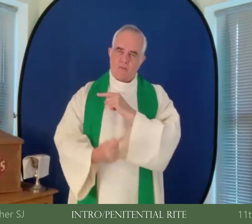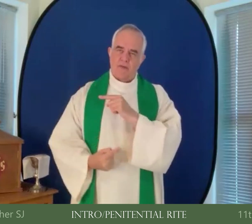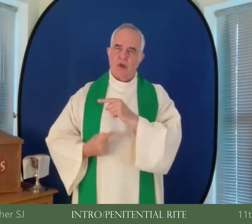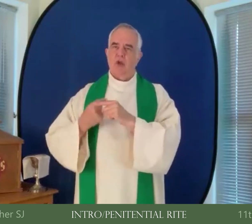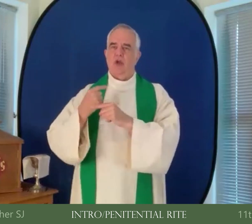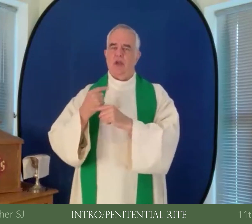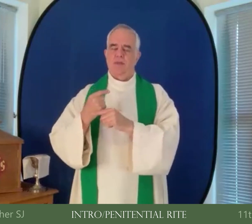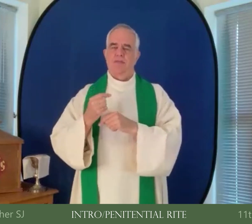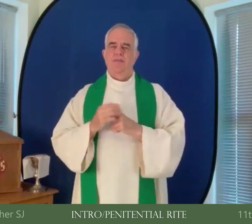the year.